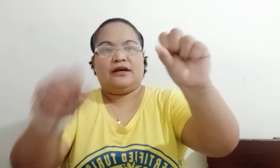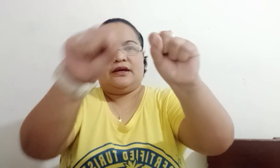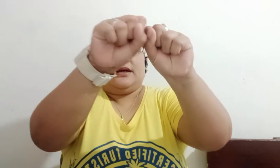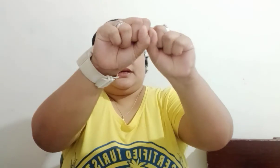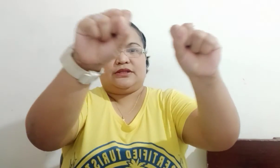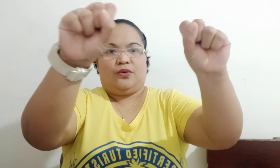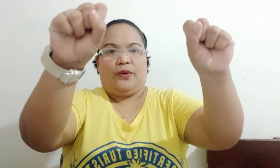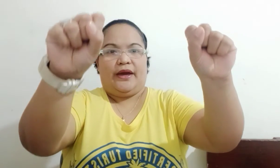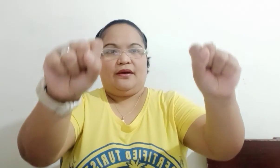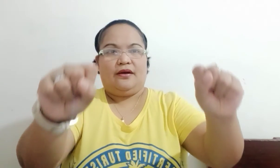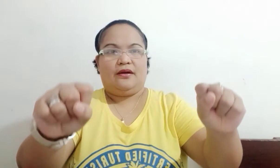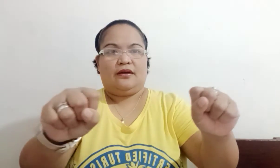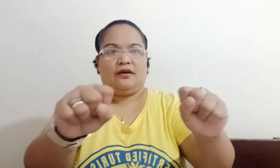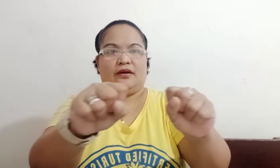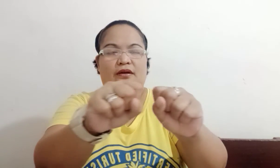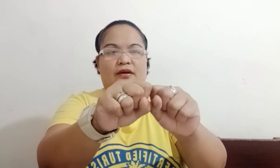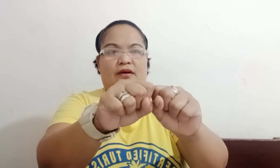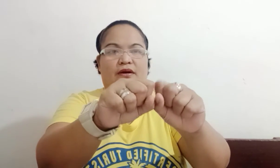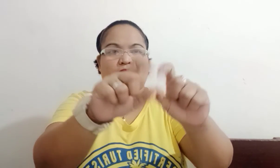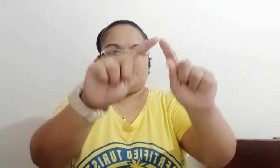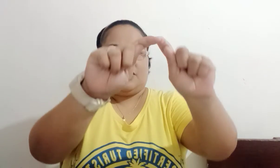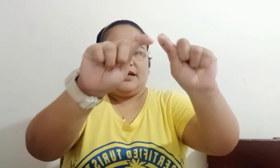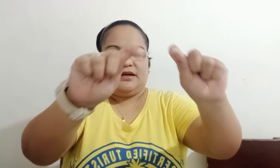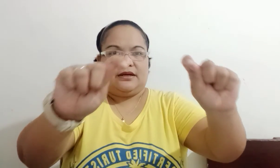square, triangle,